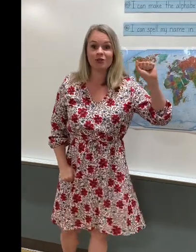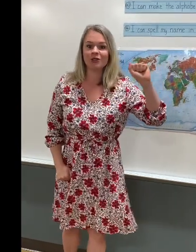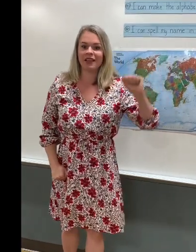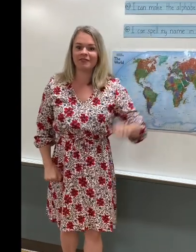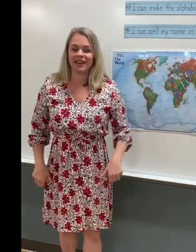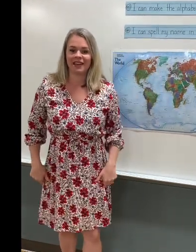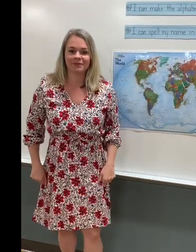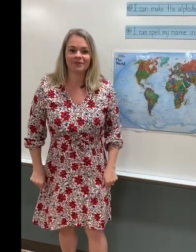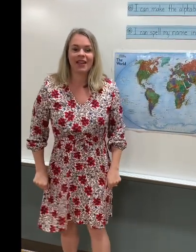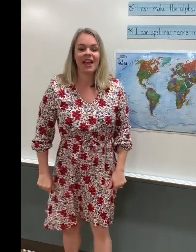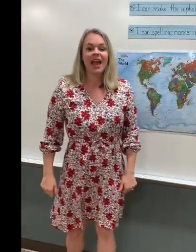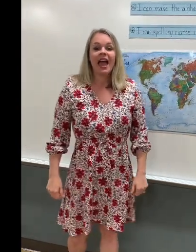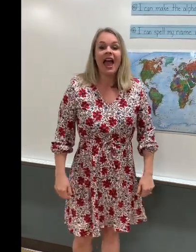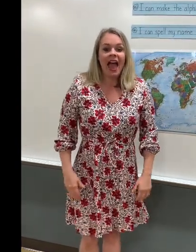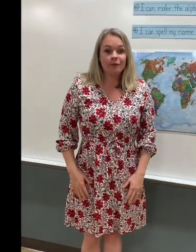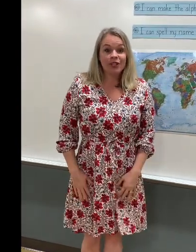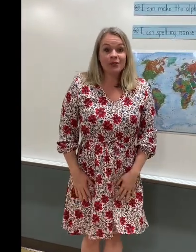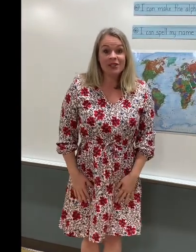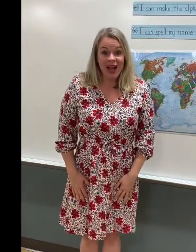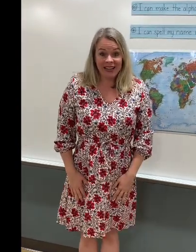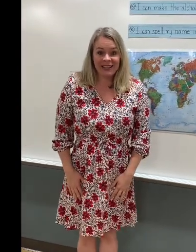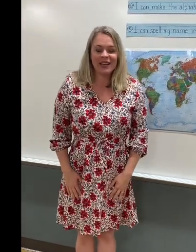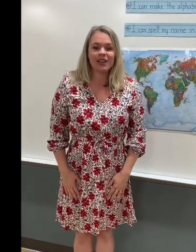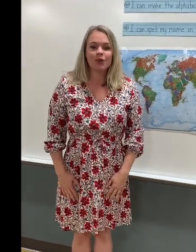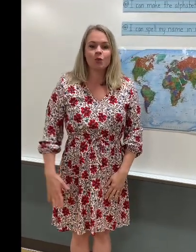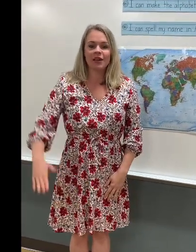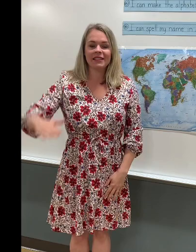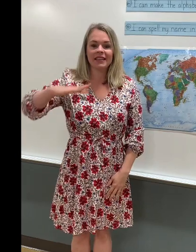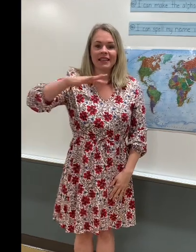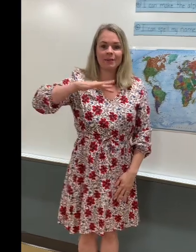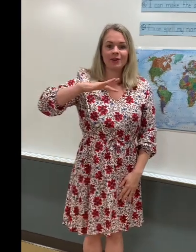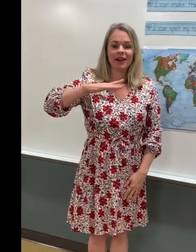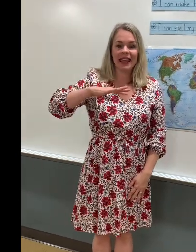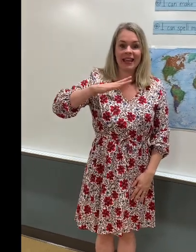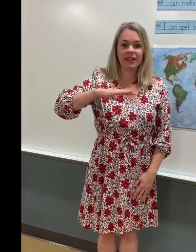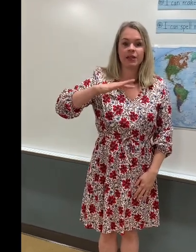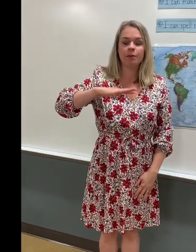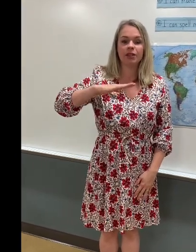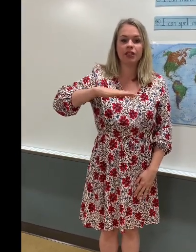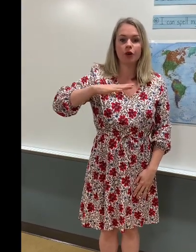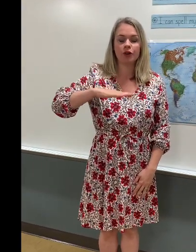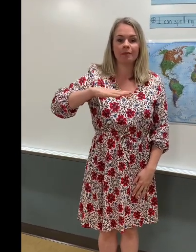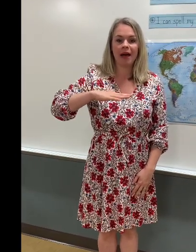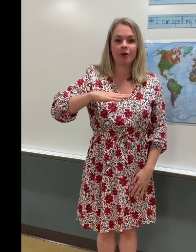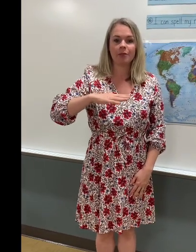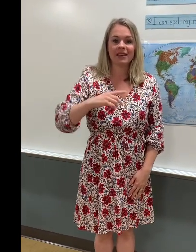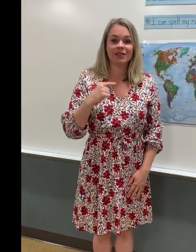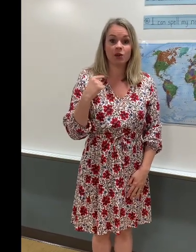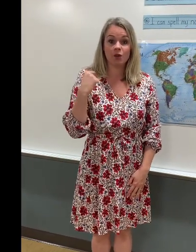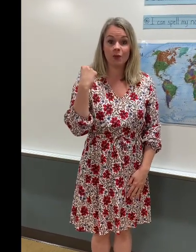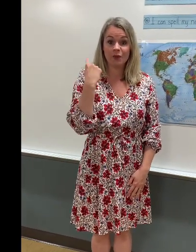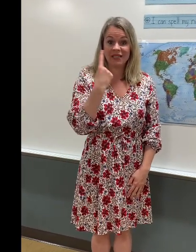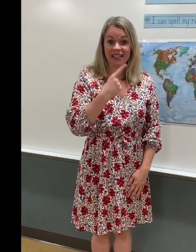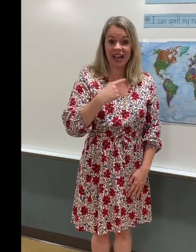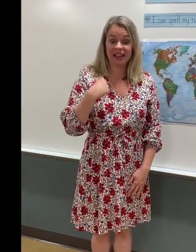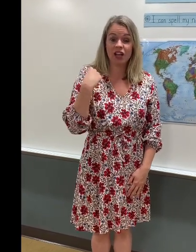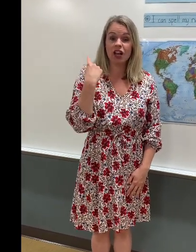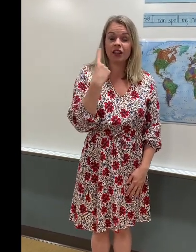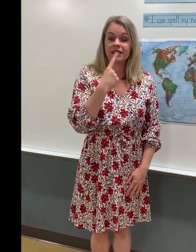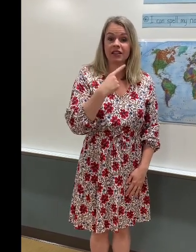your left hand. And when you sign, you want to keep your hand below your mouth because when we sign, lots of times